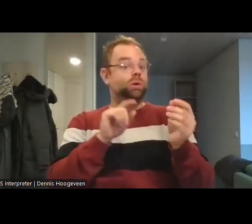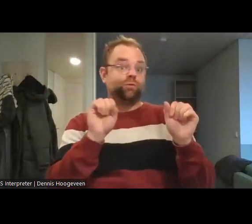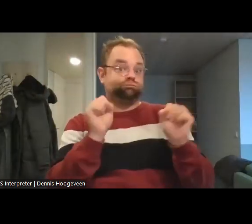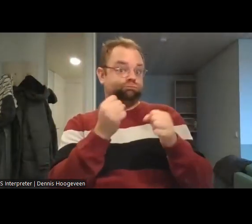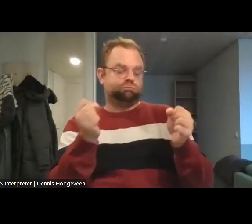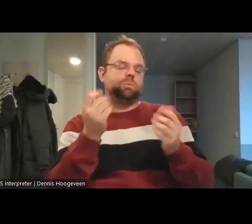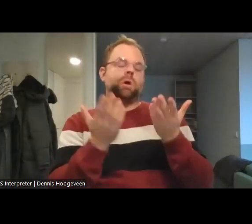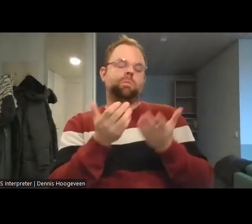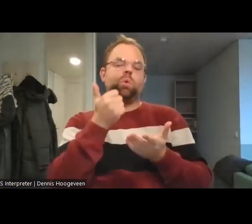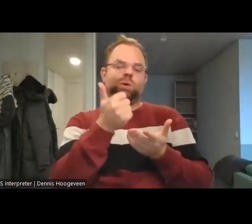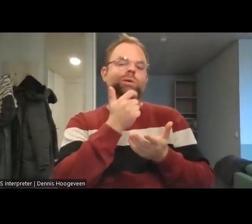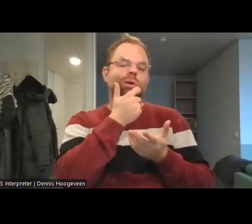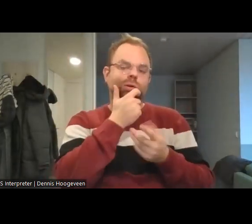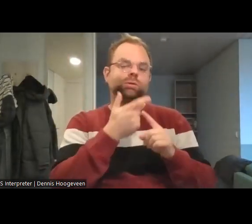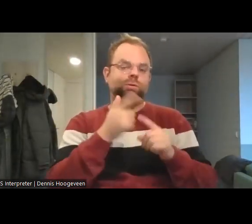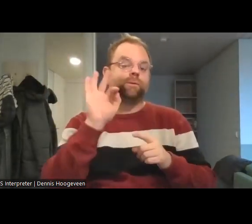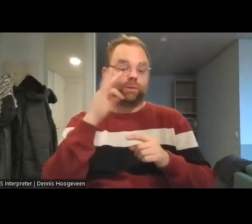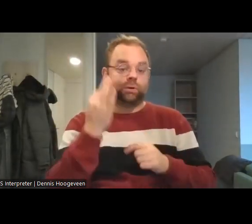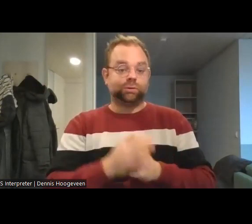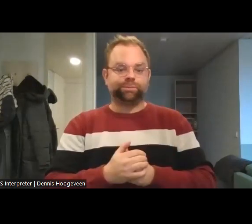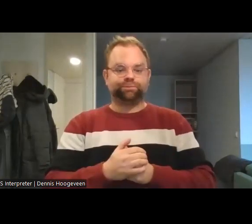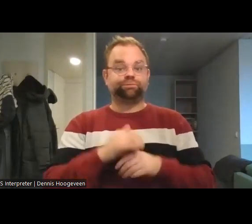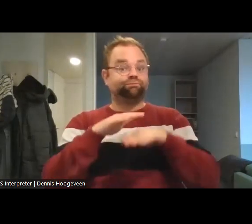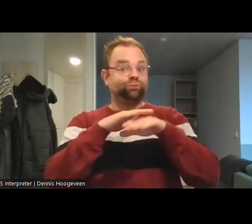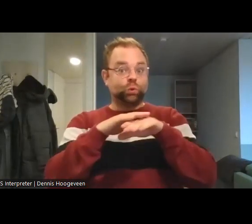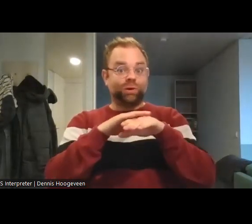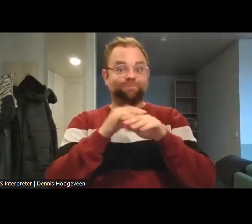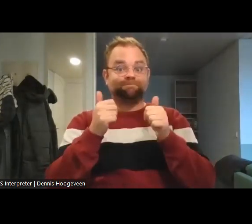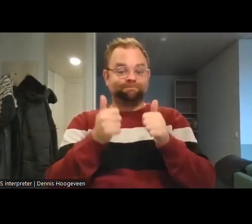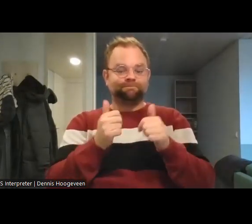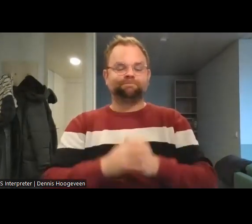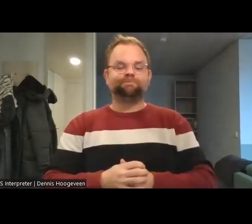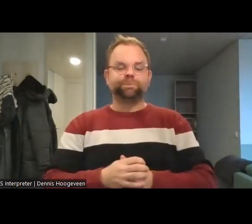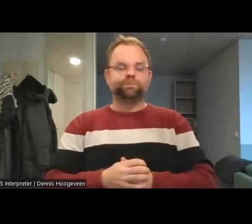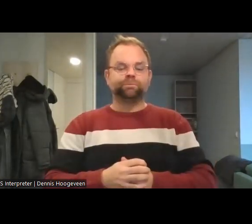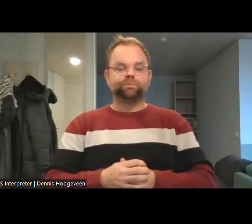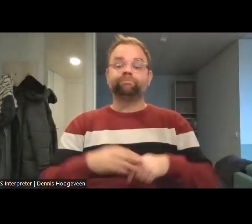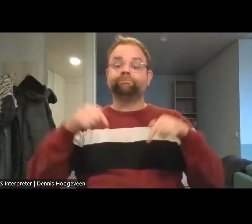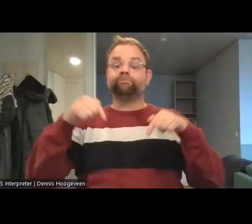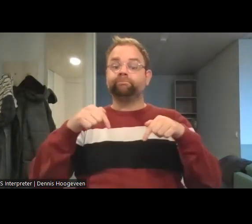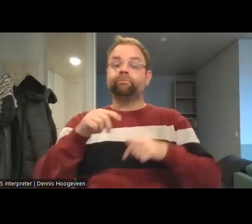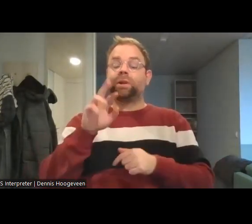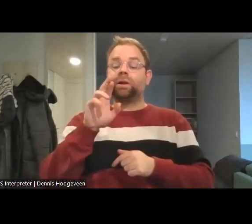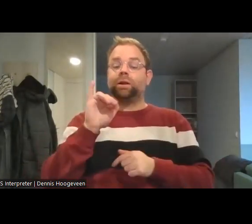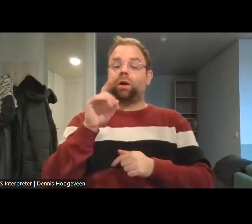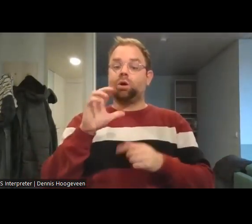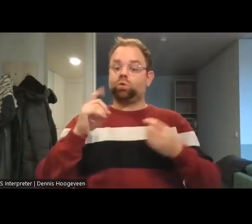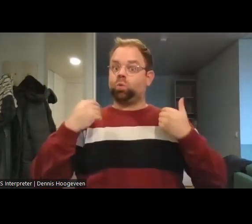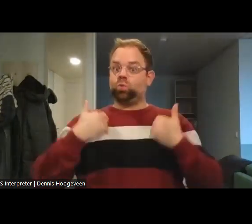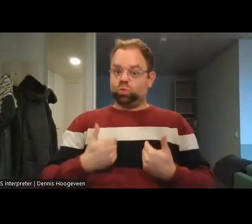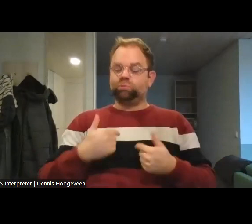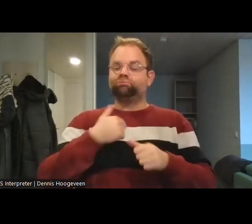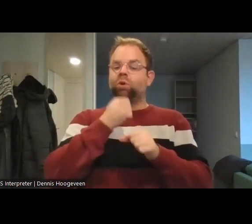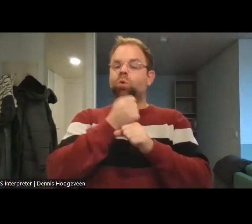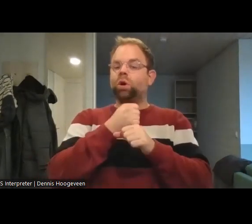UN Refugee Agency. We are very glad to have you here